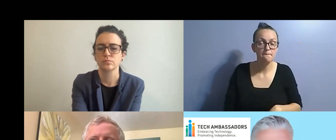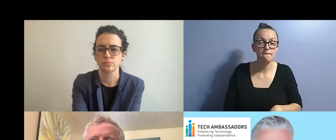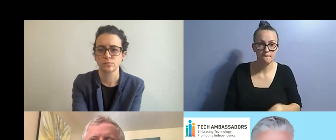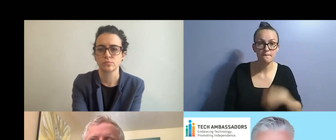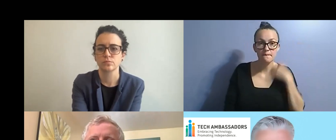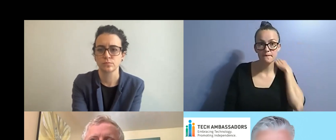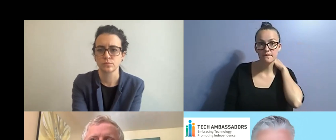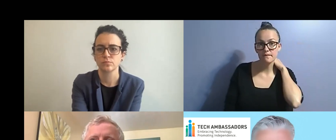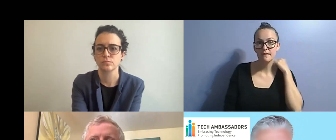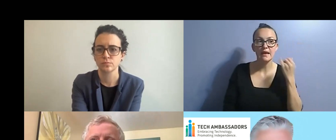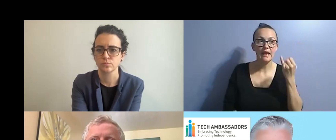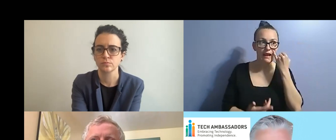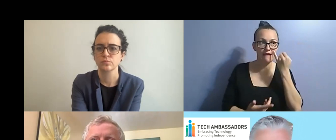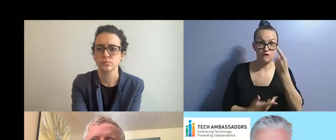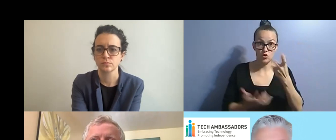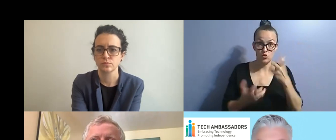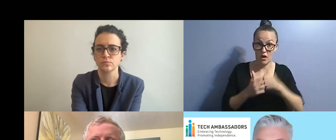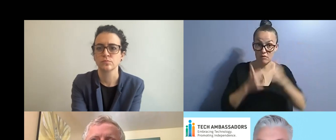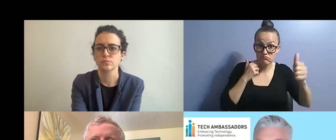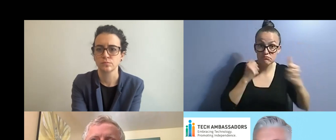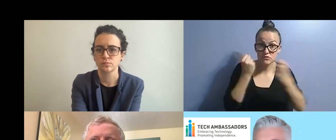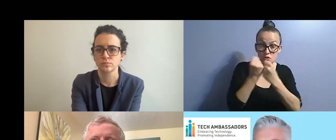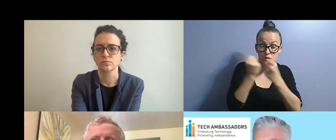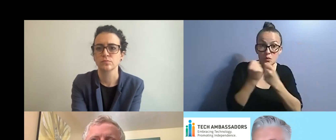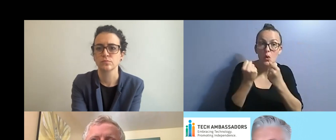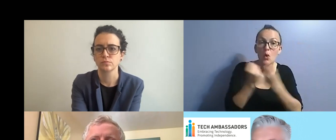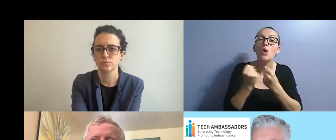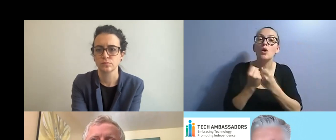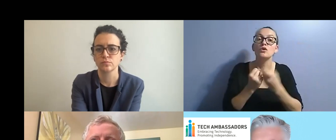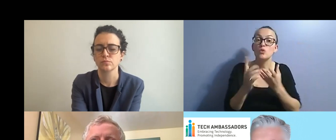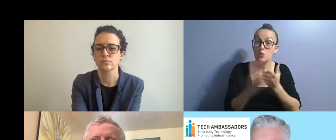and have that service delivered over internet.